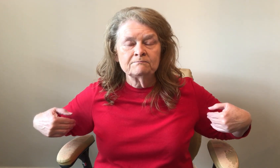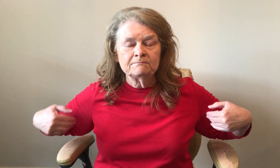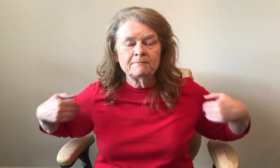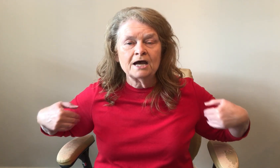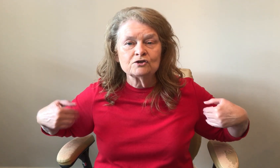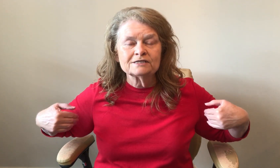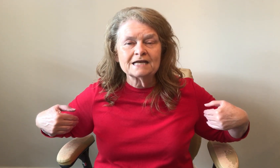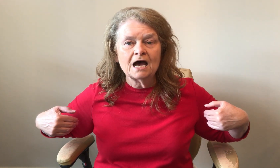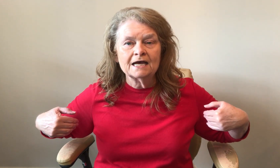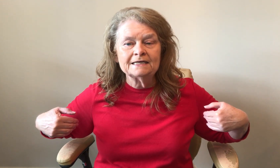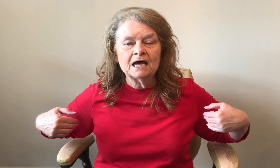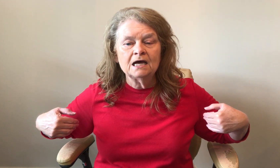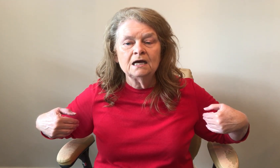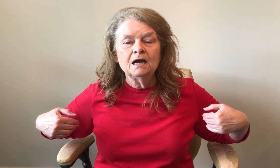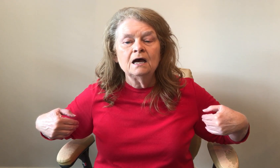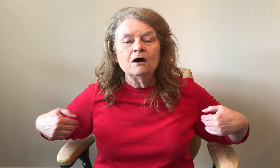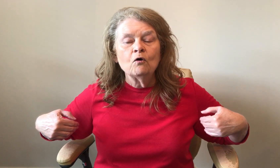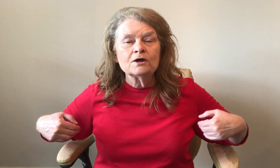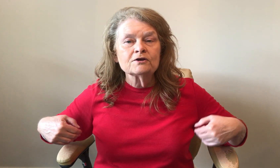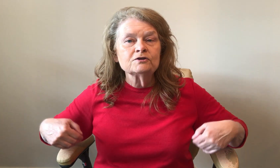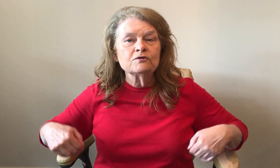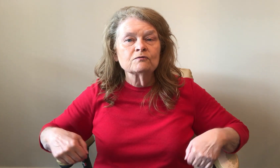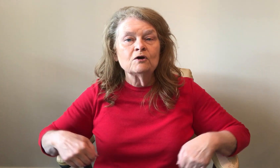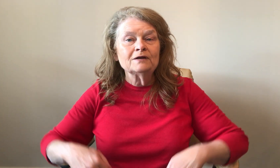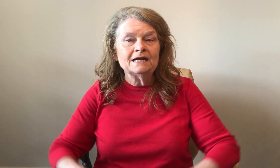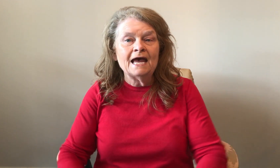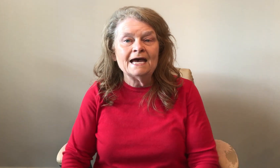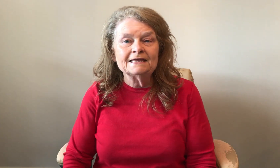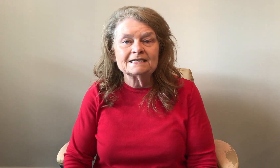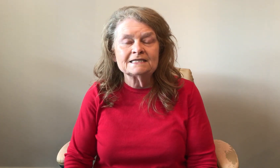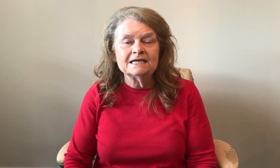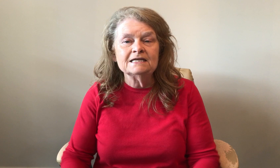by your side. Or you can do throne and add the seat.